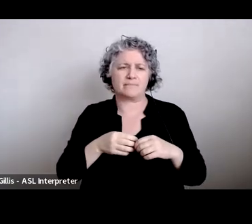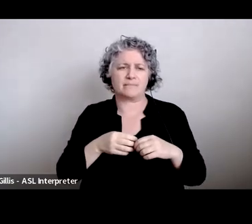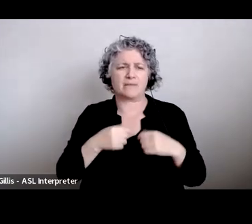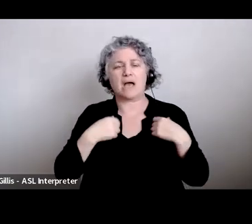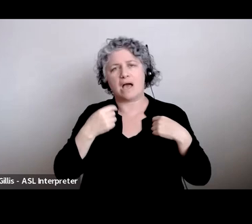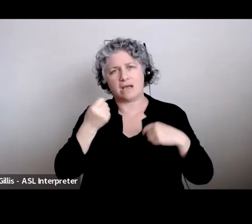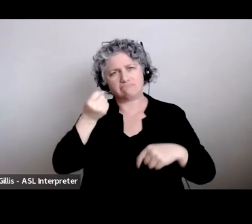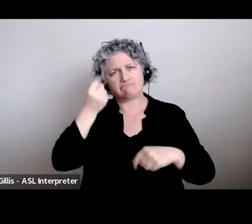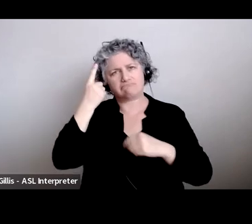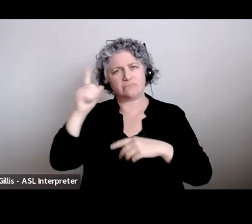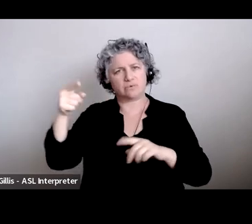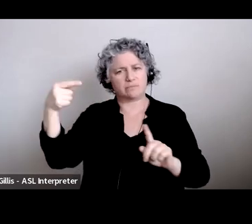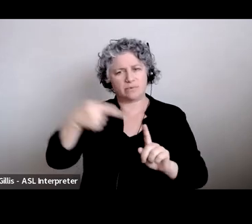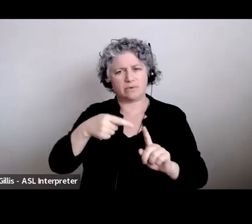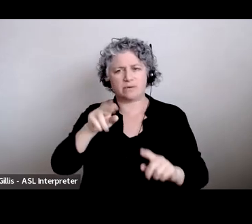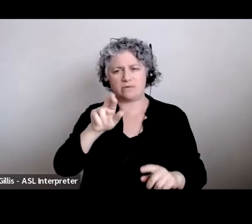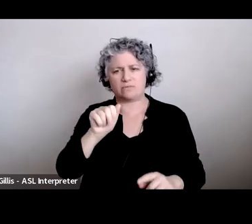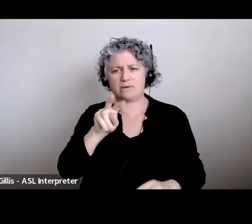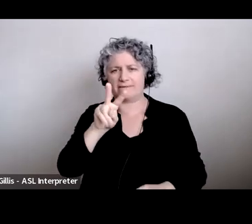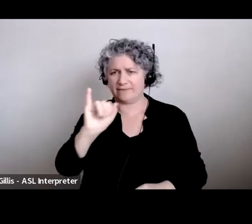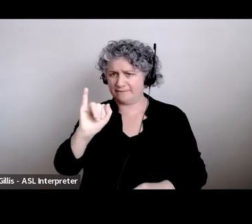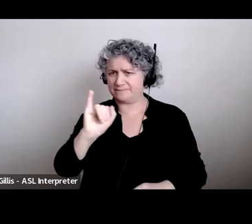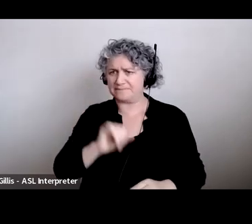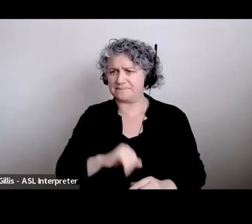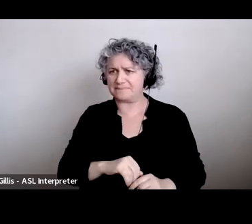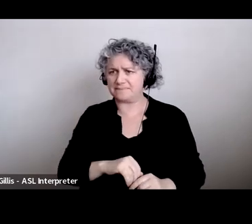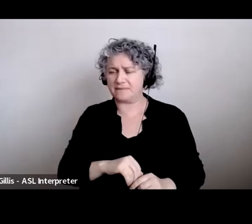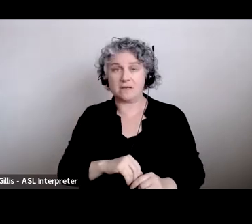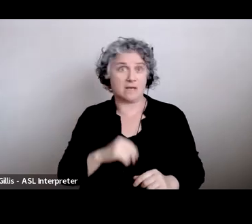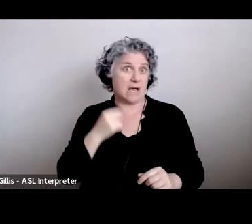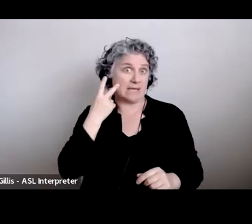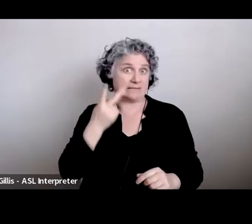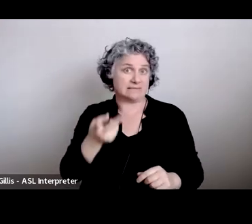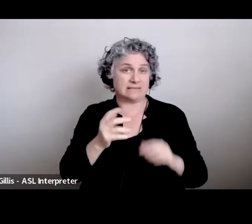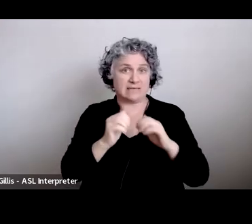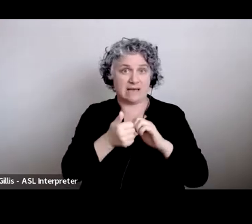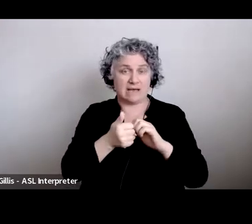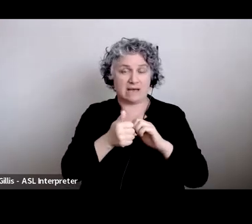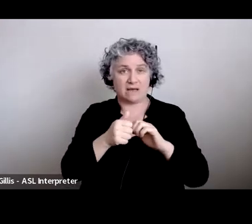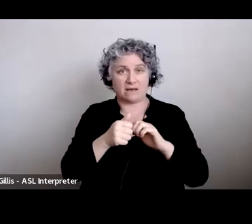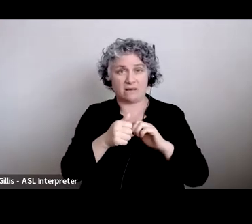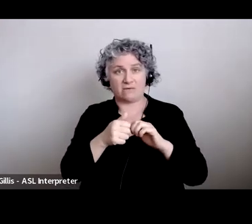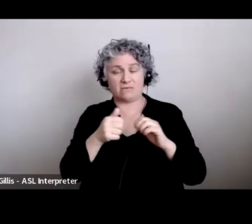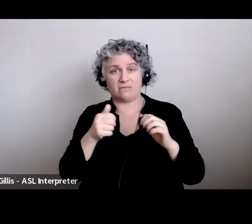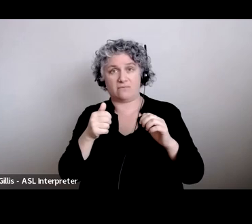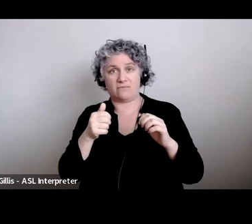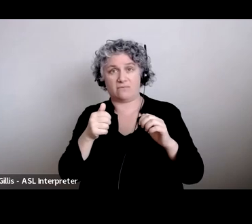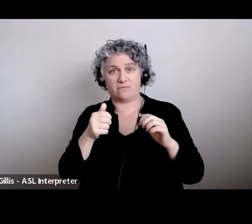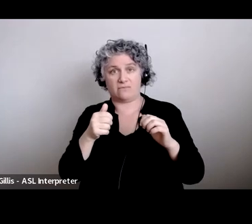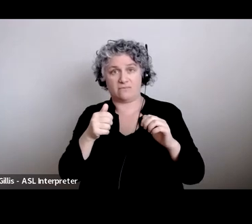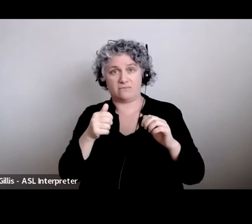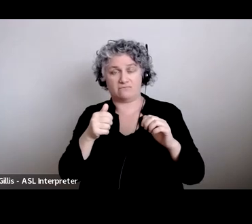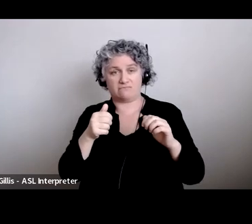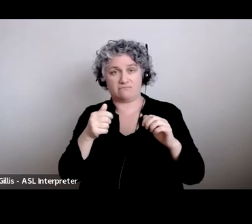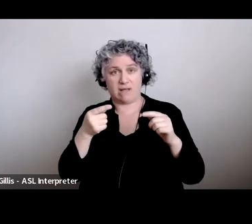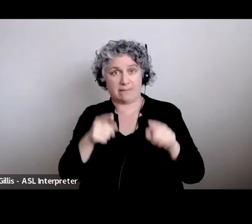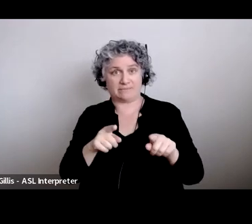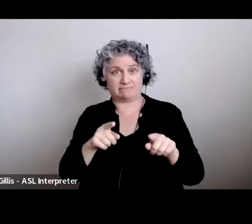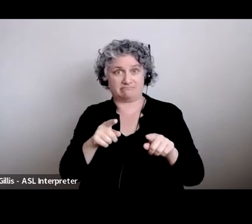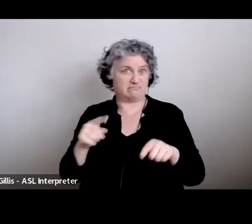your points, Ravi. I just see the way that it's been done, the way that it was done for a long time in